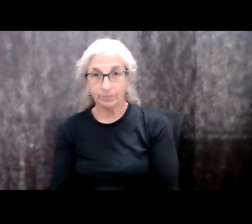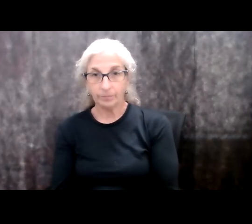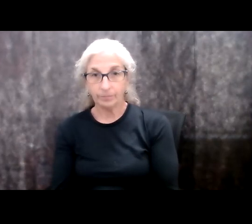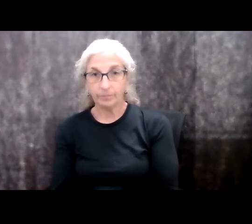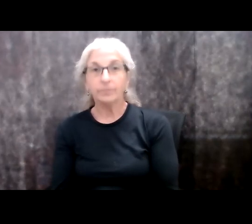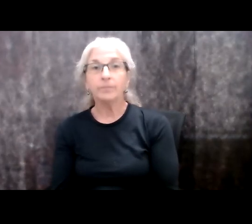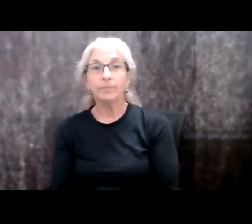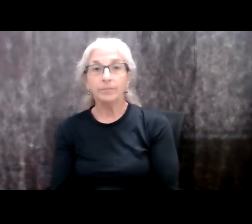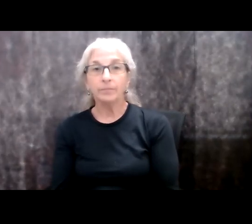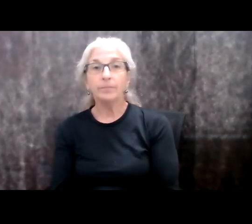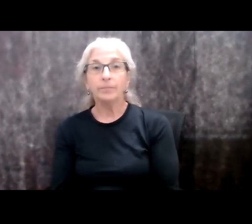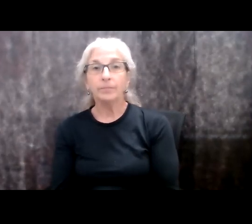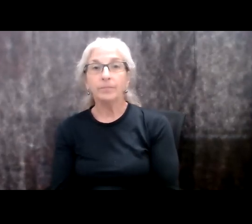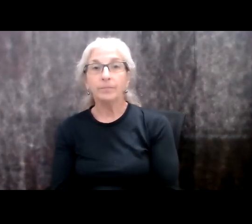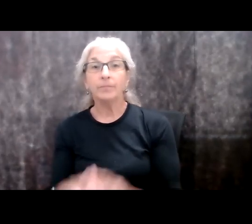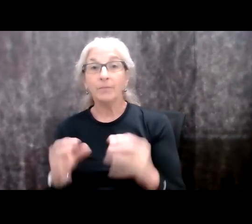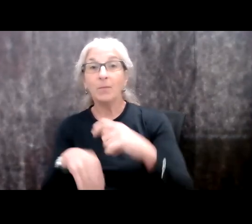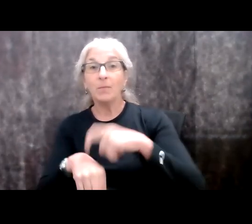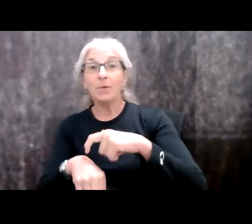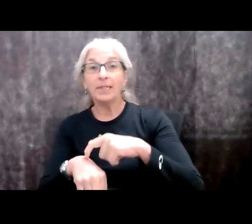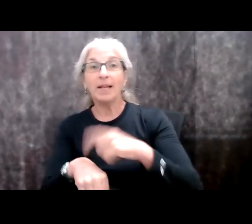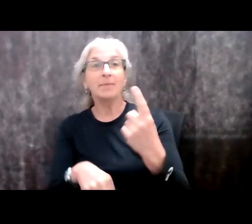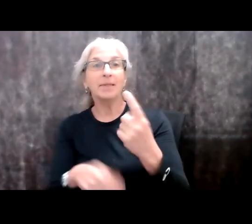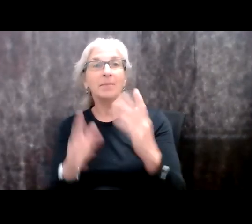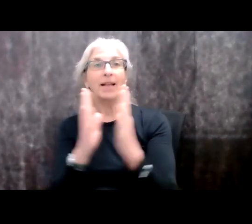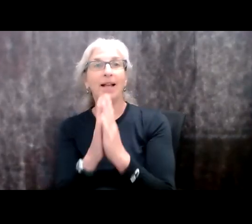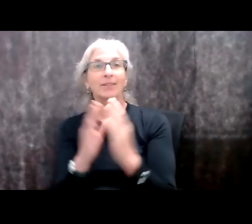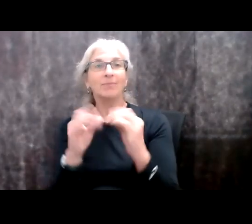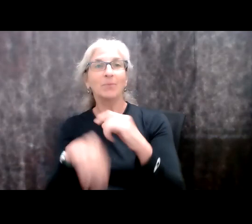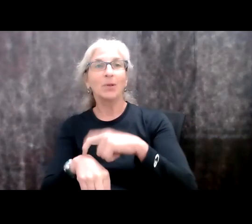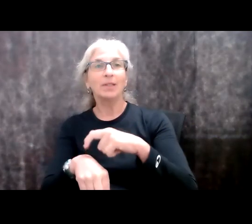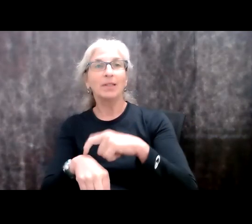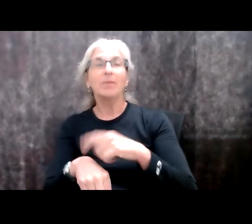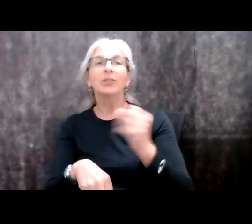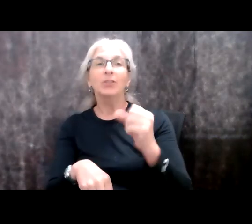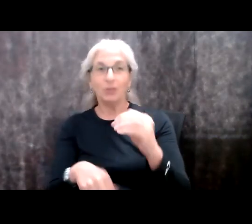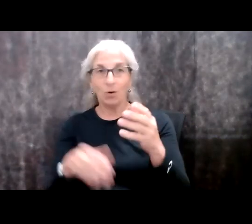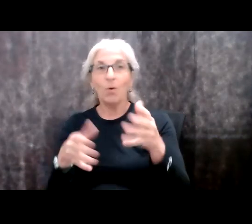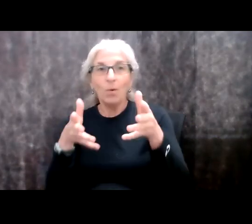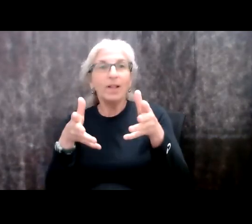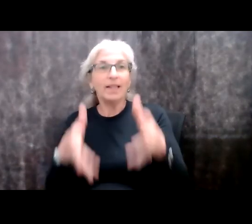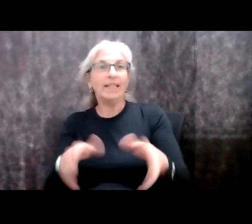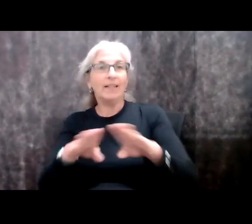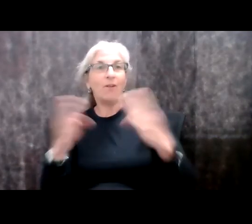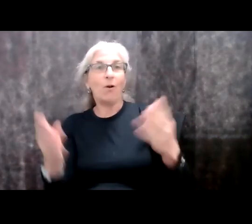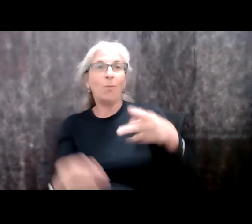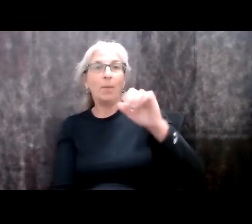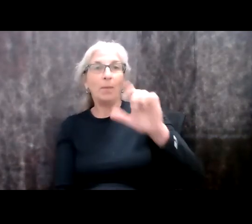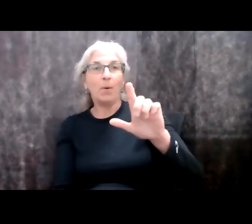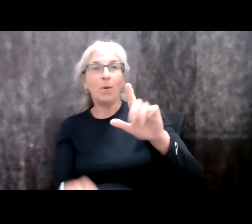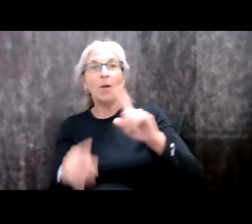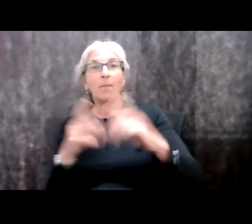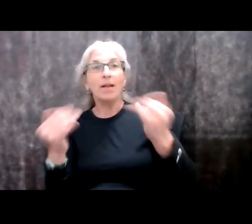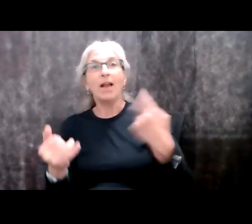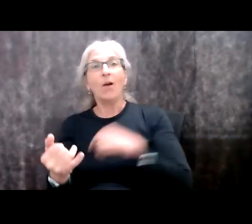Okay, we'll go ahead. Oh, more time. Okay. So we're gonna leave a little bit more time on that poll, but otherwise we're closing out for tonight. I'll go